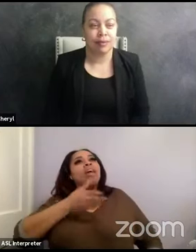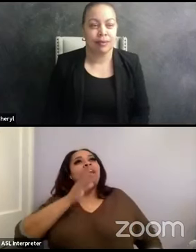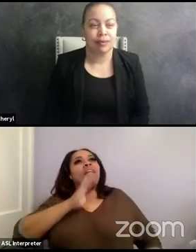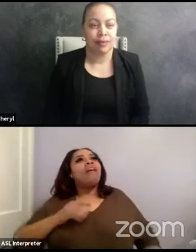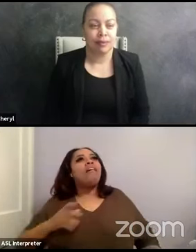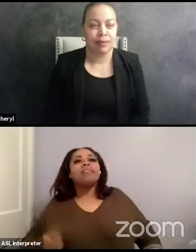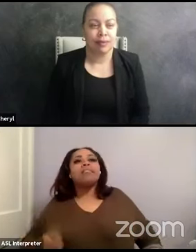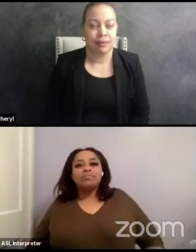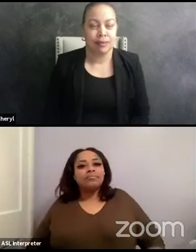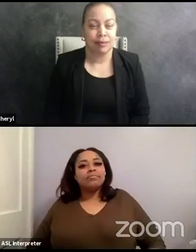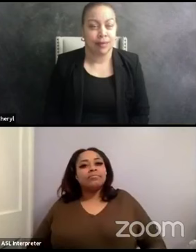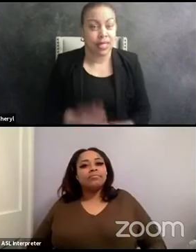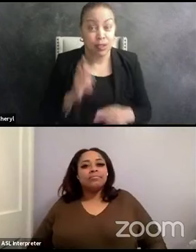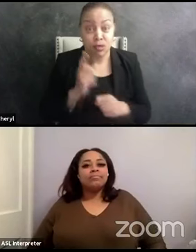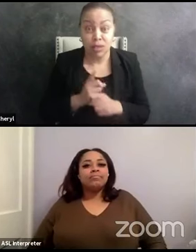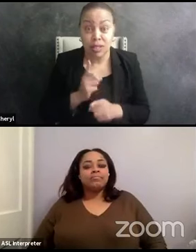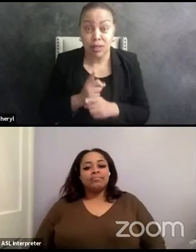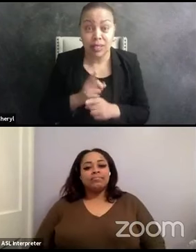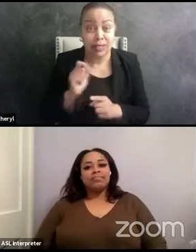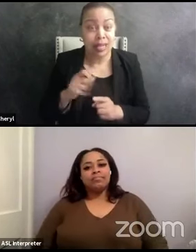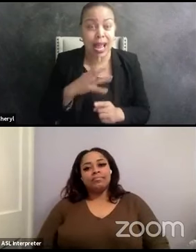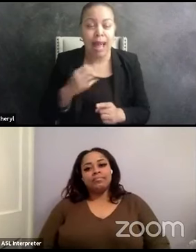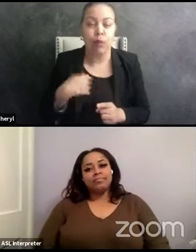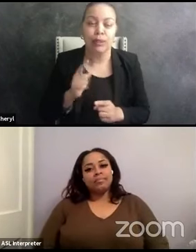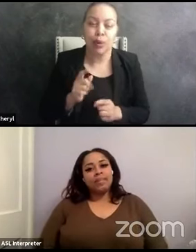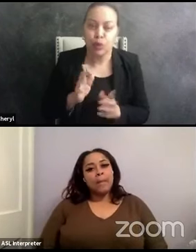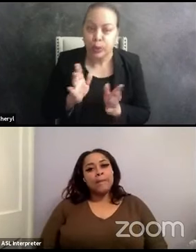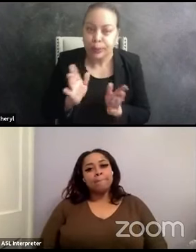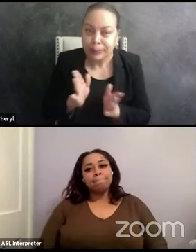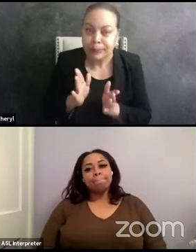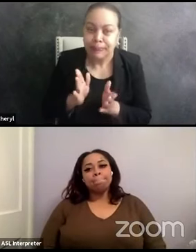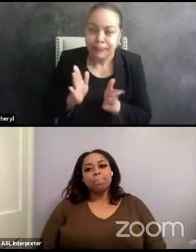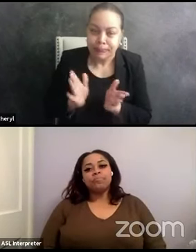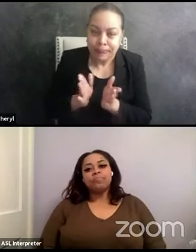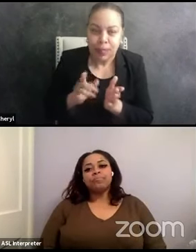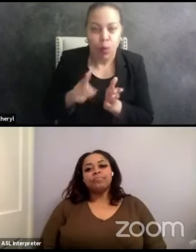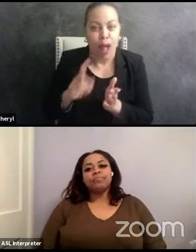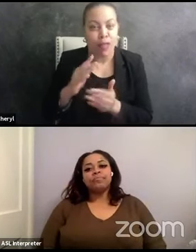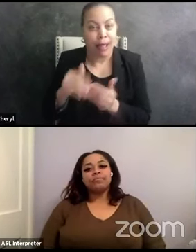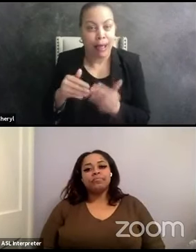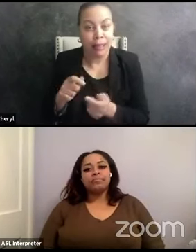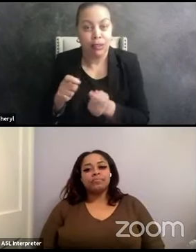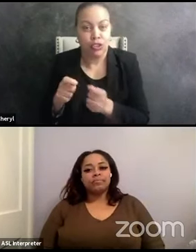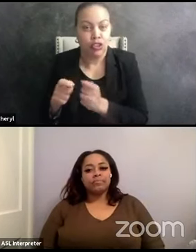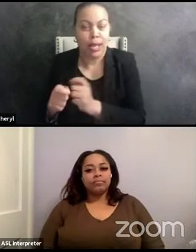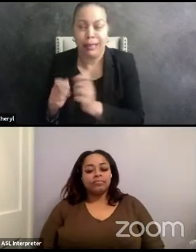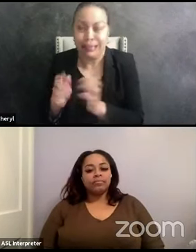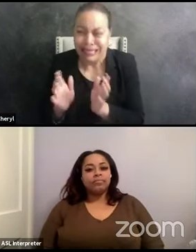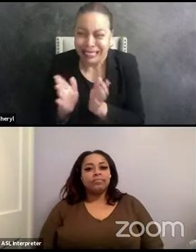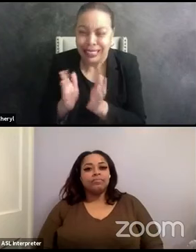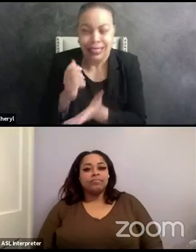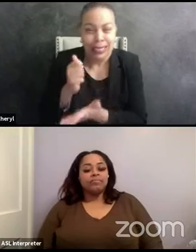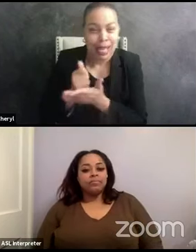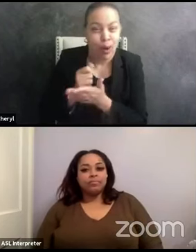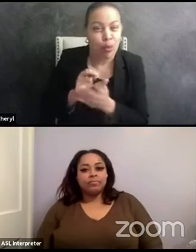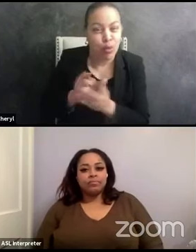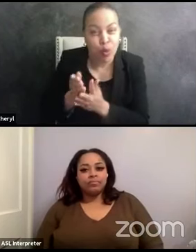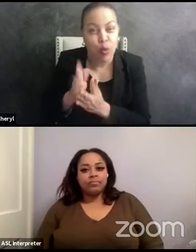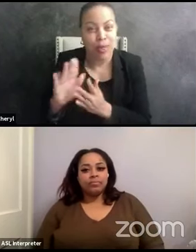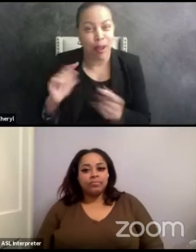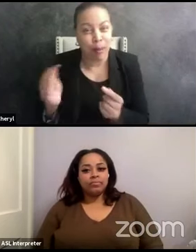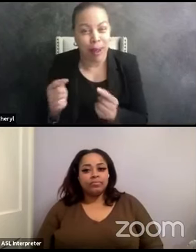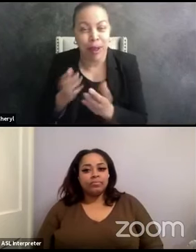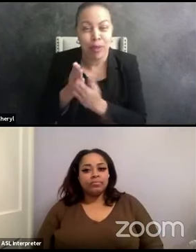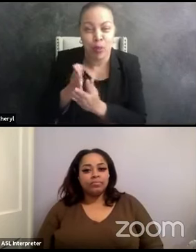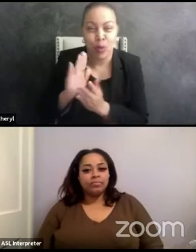and that we are supposed to nurture them in their redemption journey, right? And their growth and through their pain, that